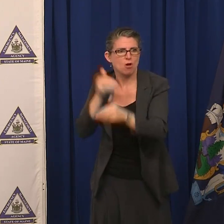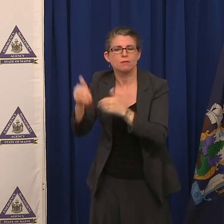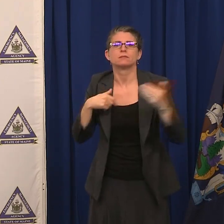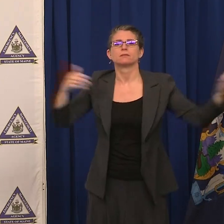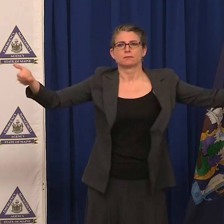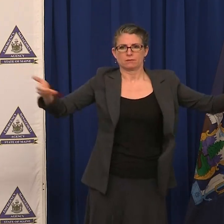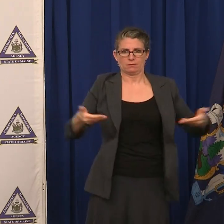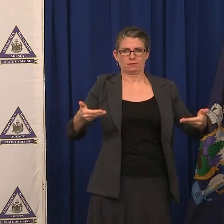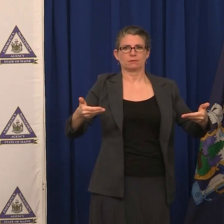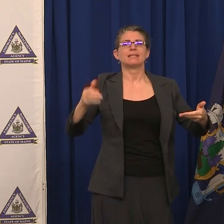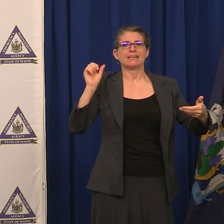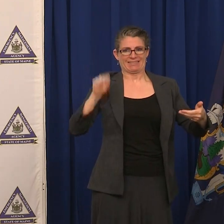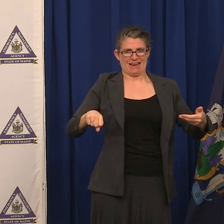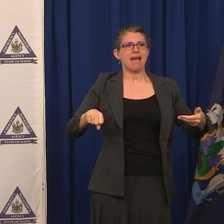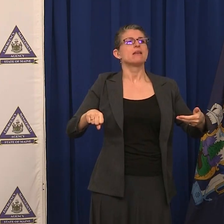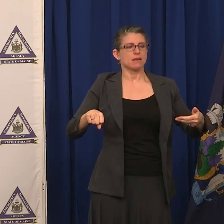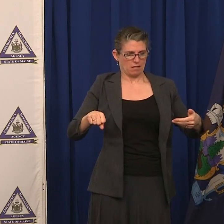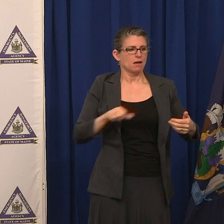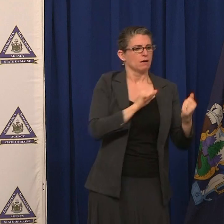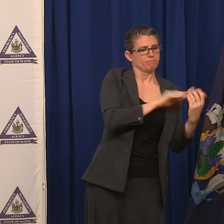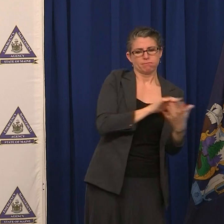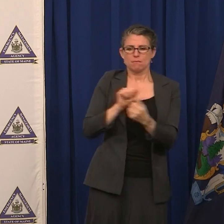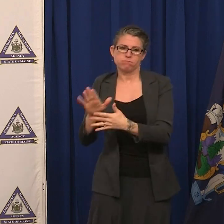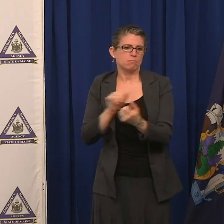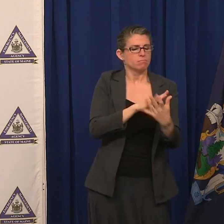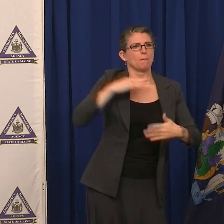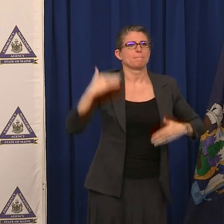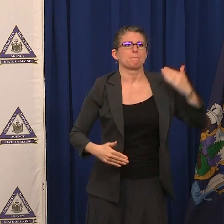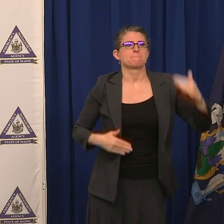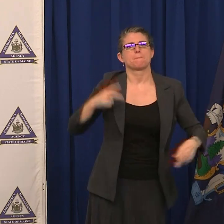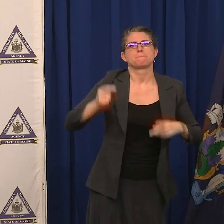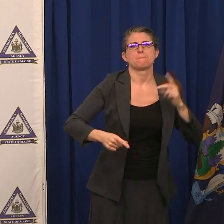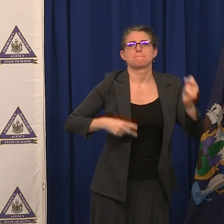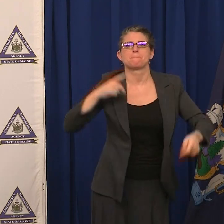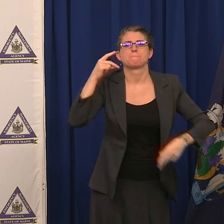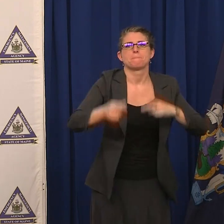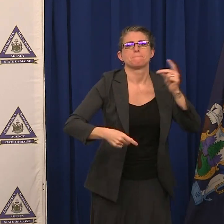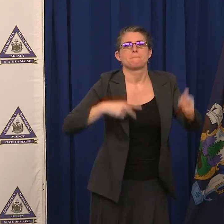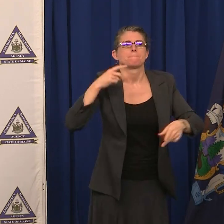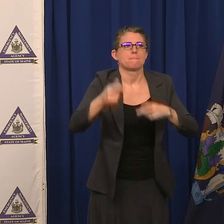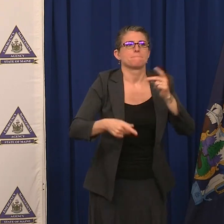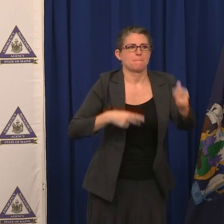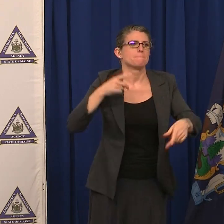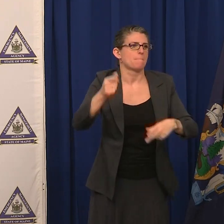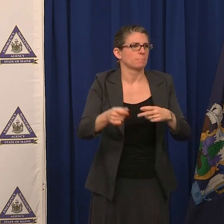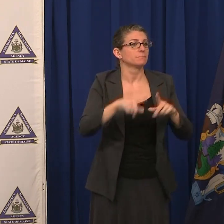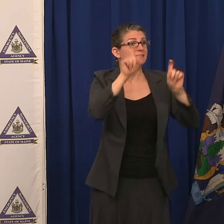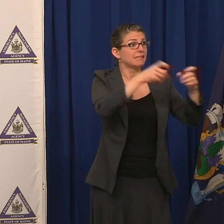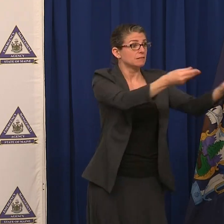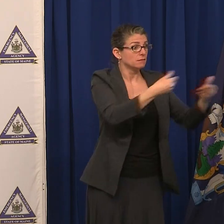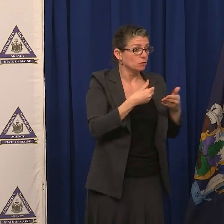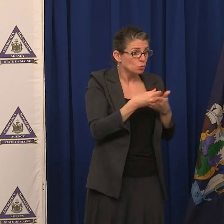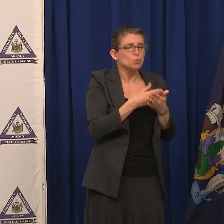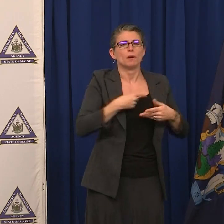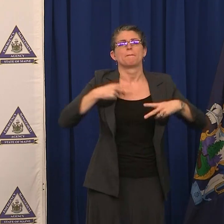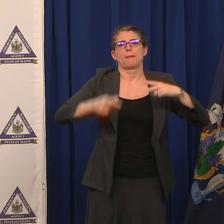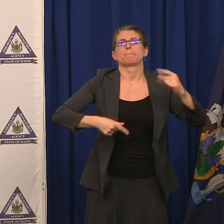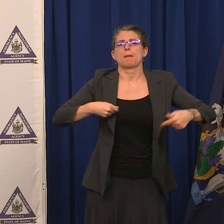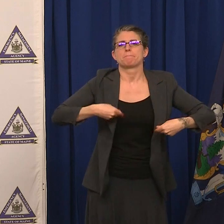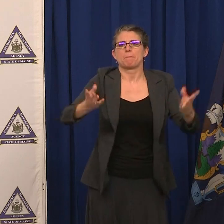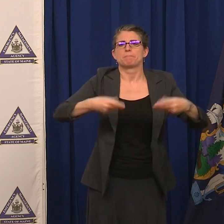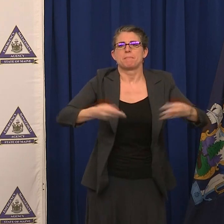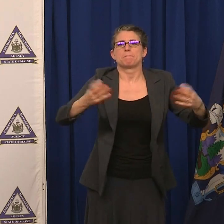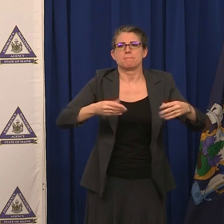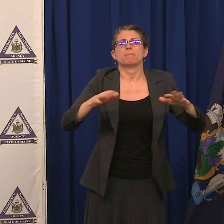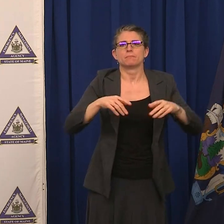to keep our testing capacity up at our laboratory here in Augusta, even if chemical availability becomes a